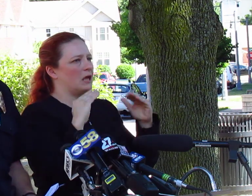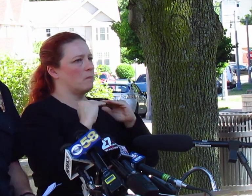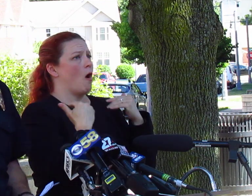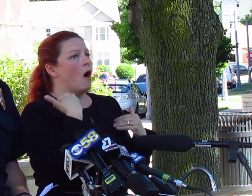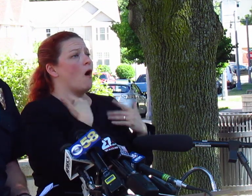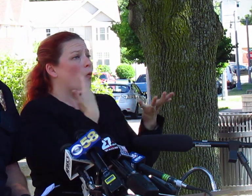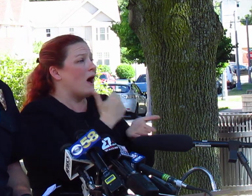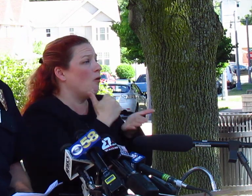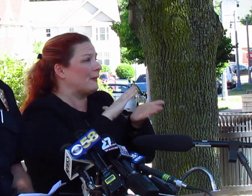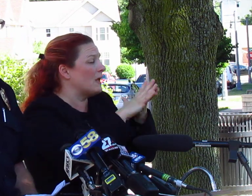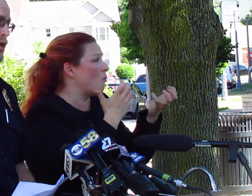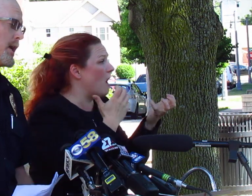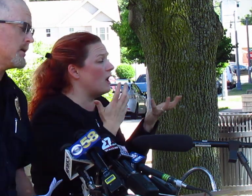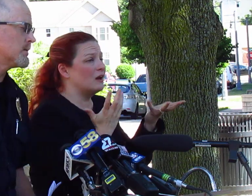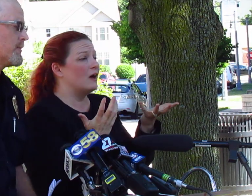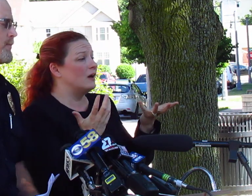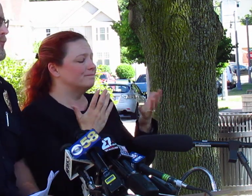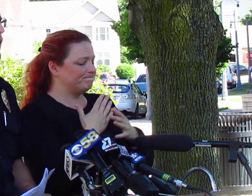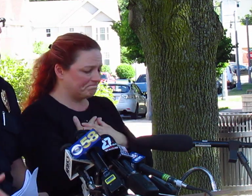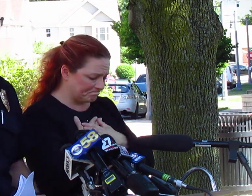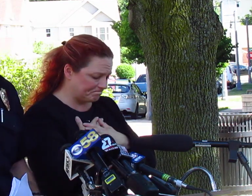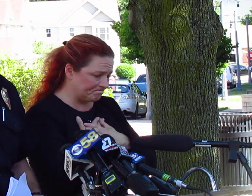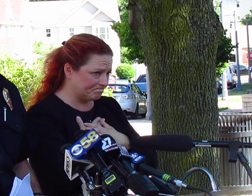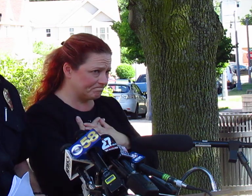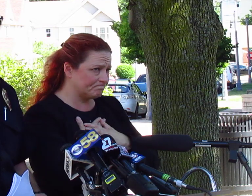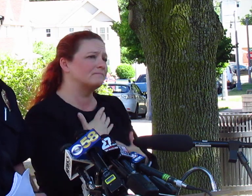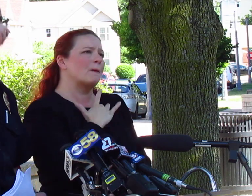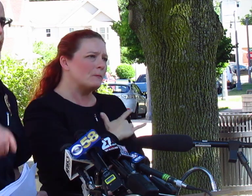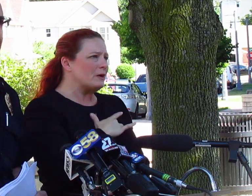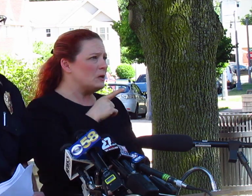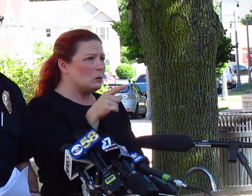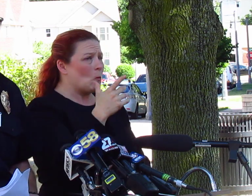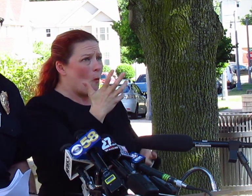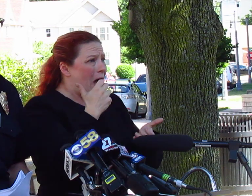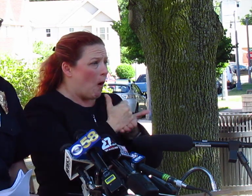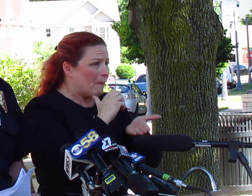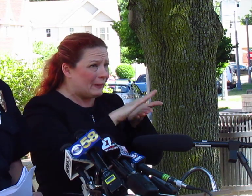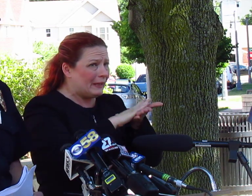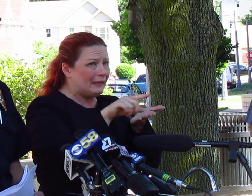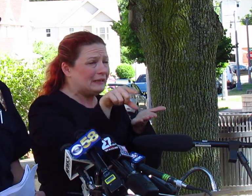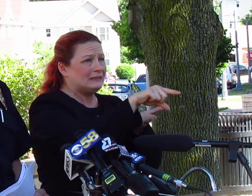of. I appreciate folks asking if they can clean up in that area, but right now